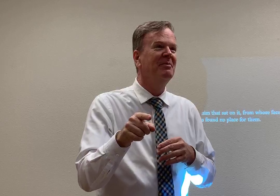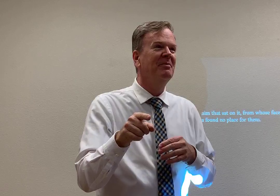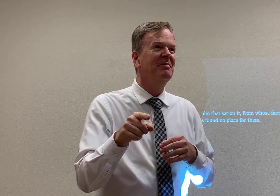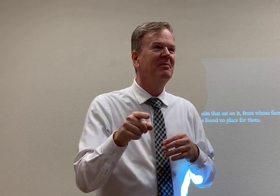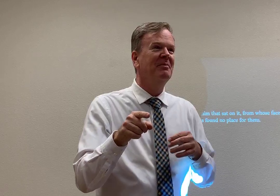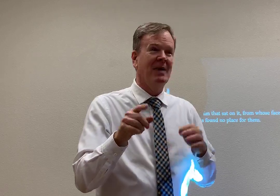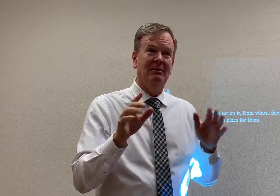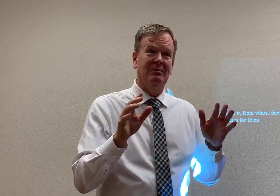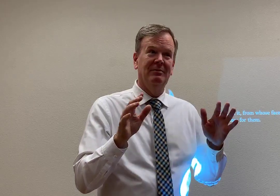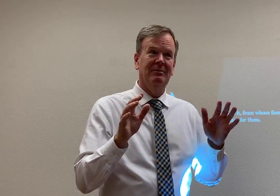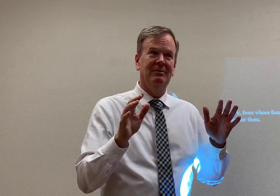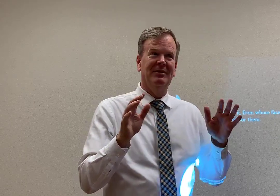Yes.